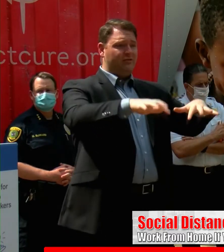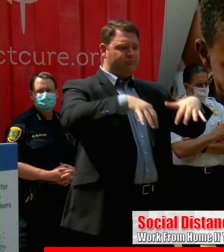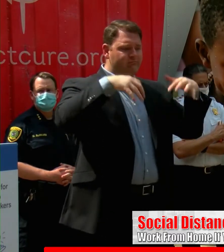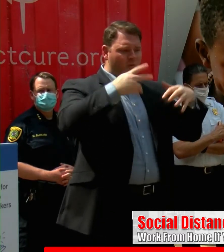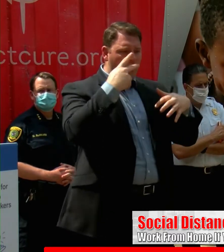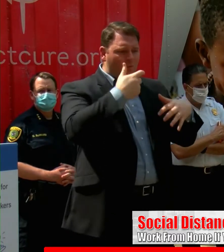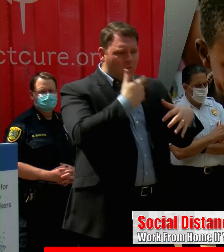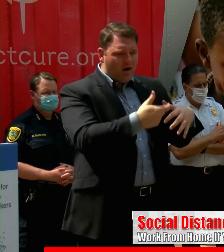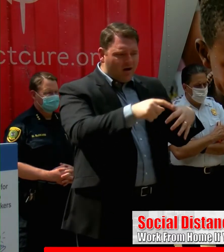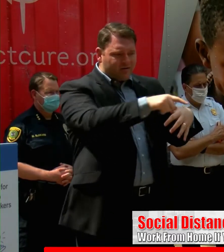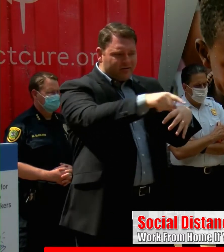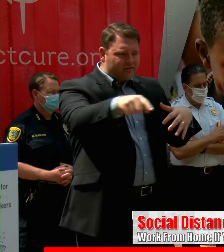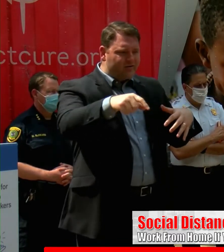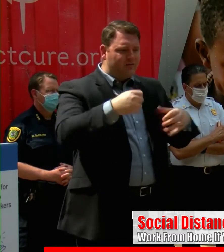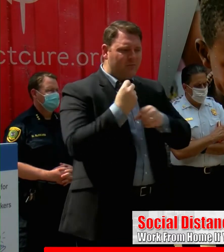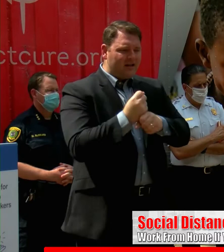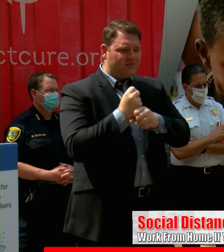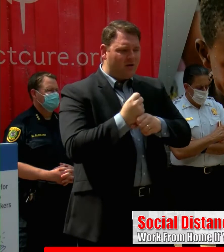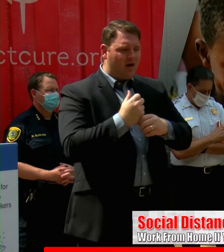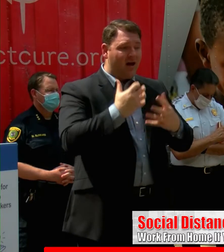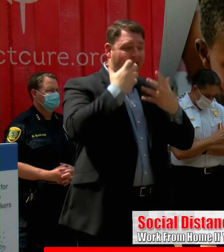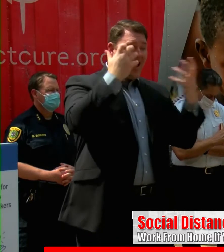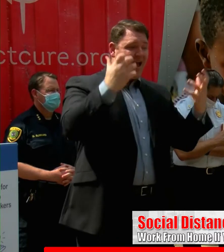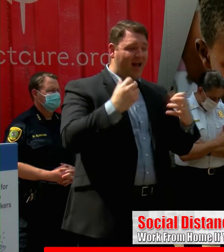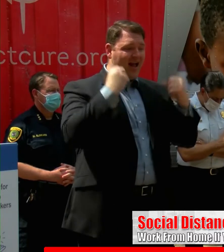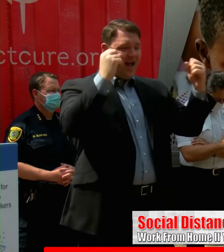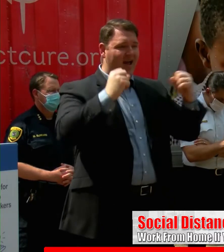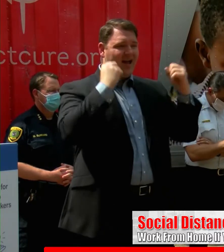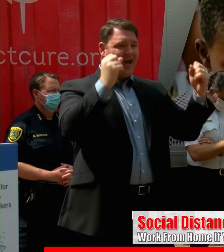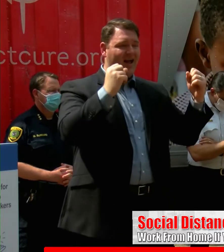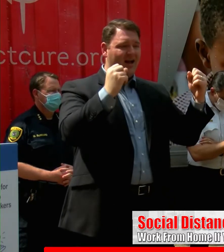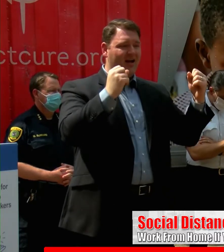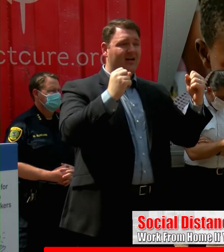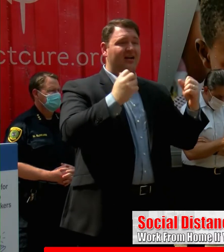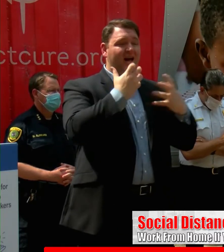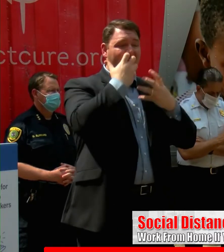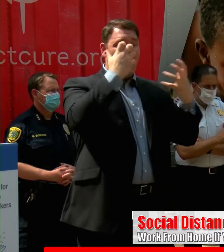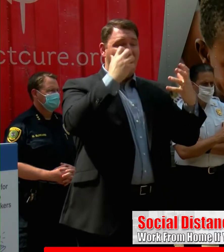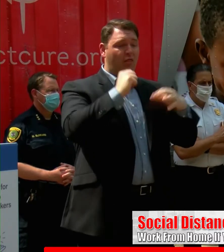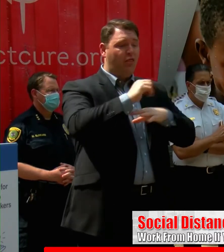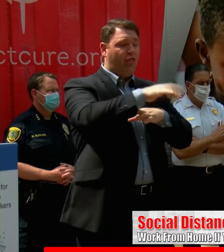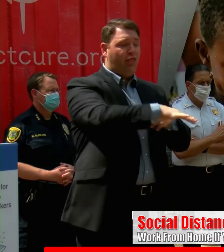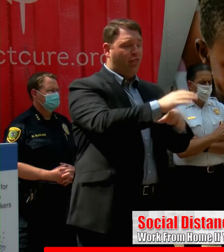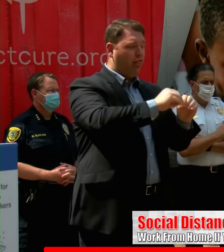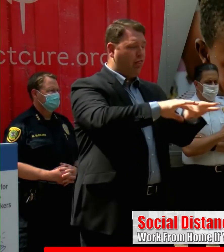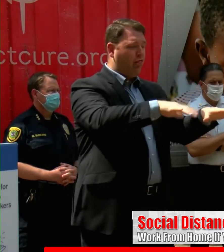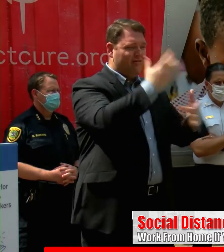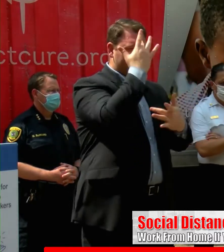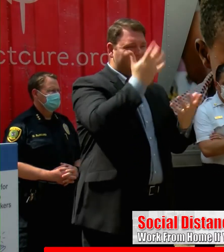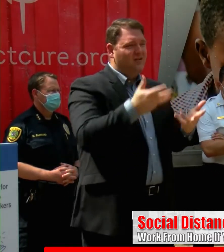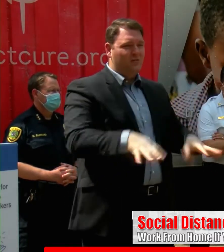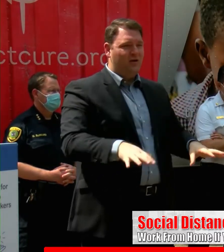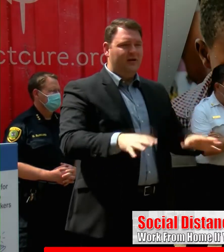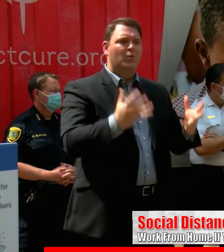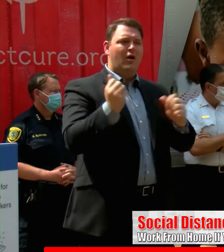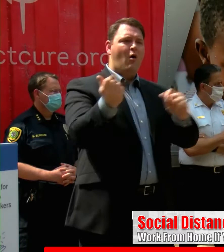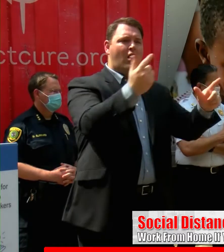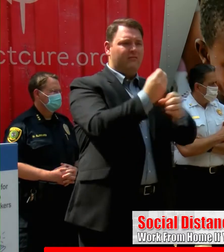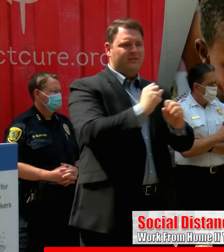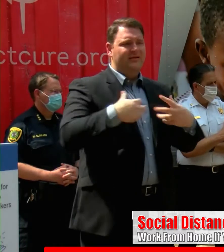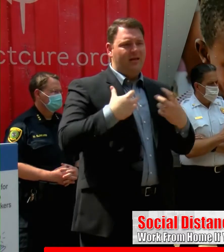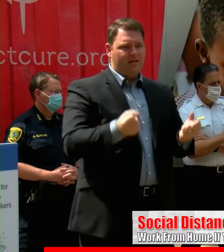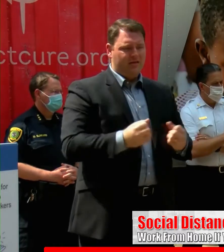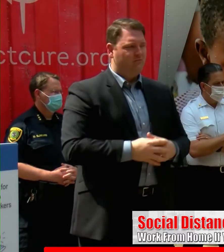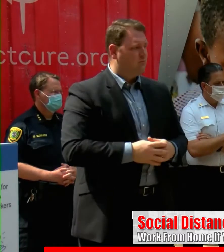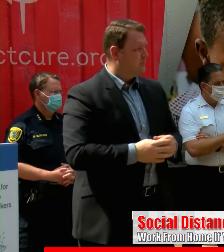strong, and that they can cheer without infecting someone right next to them. That's my primary focus. Mayor, lastly,